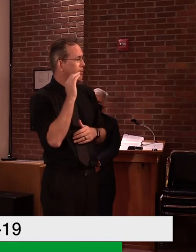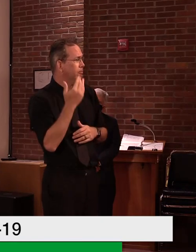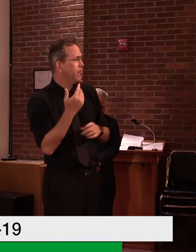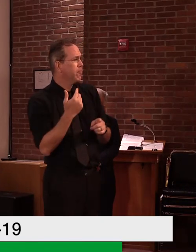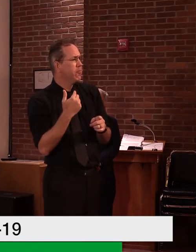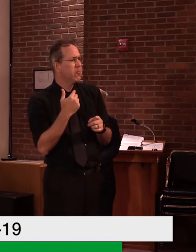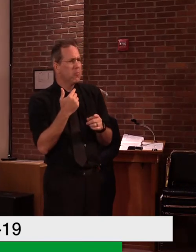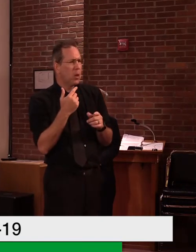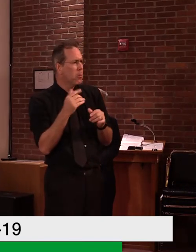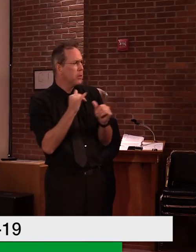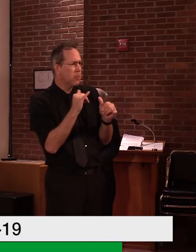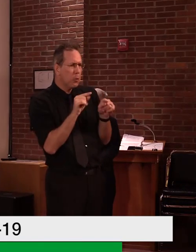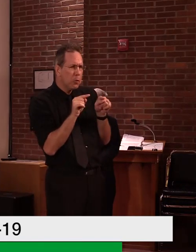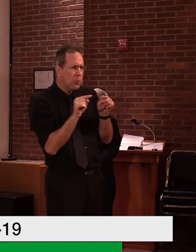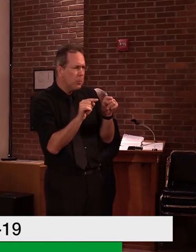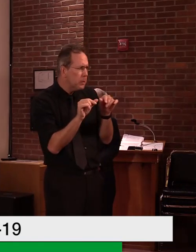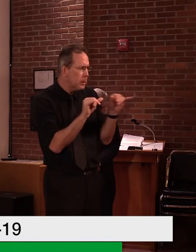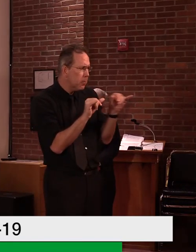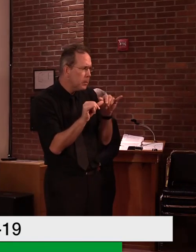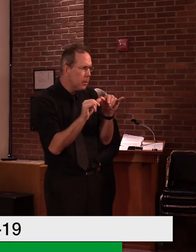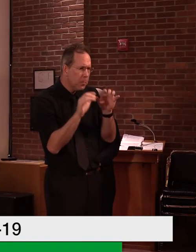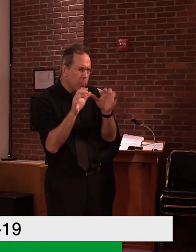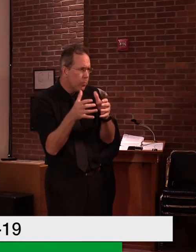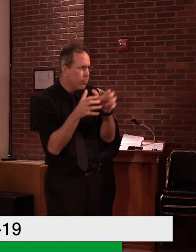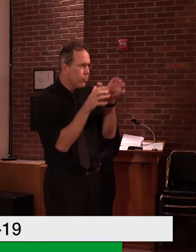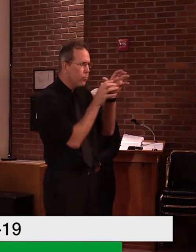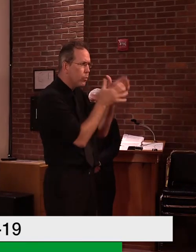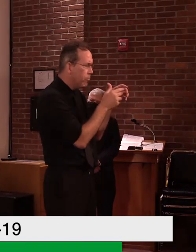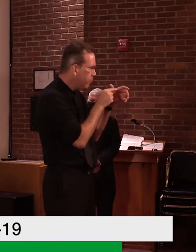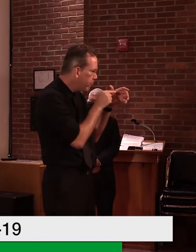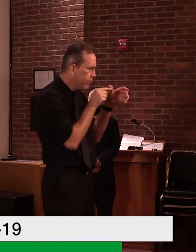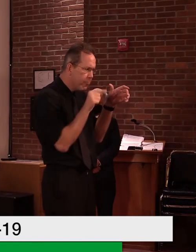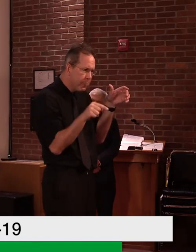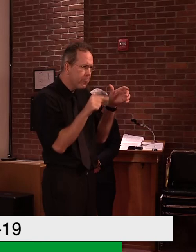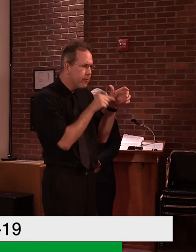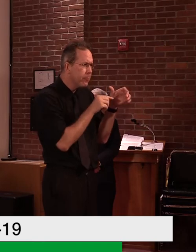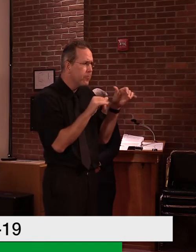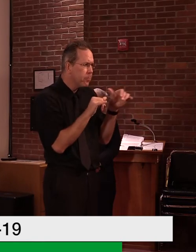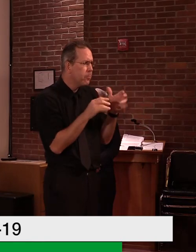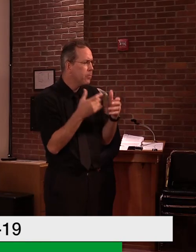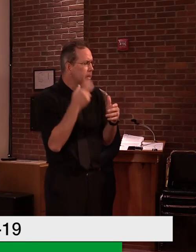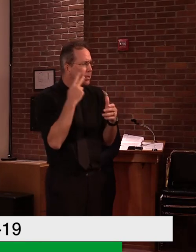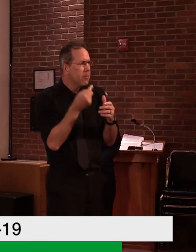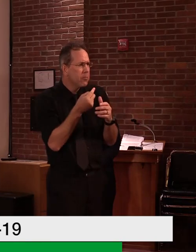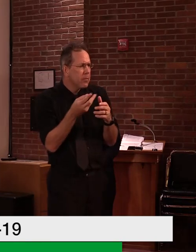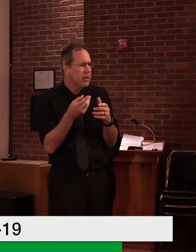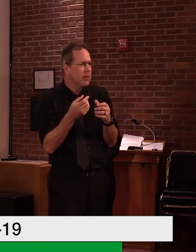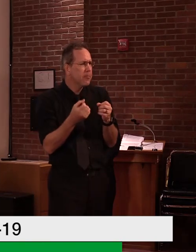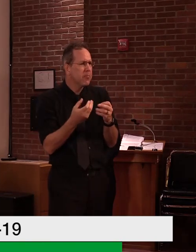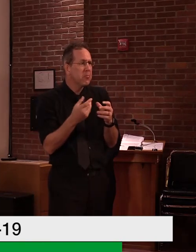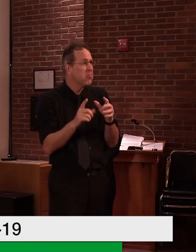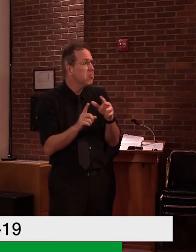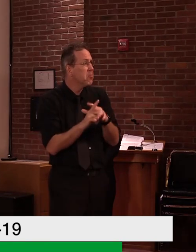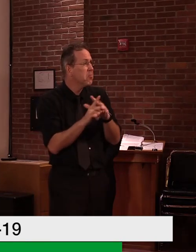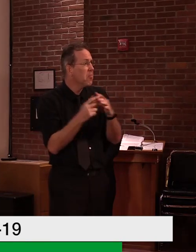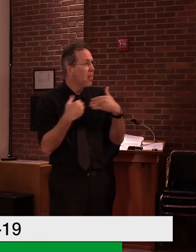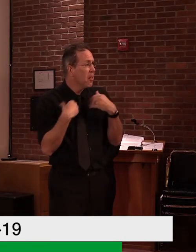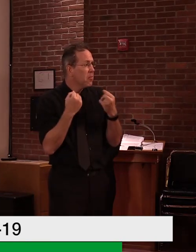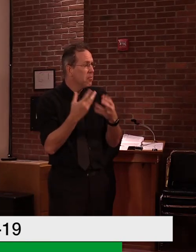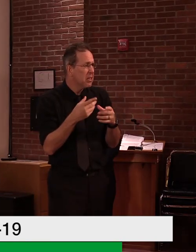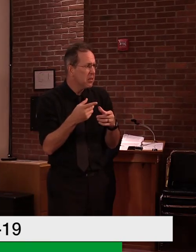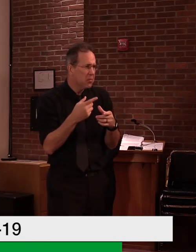population of people that we would not have anticipated would have uniformly had positive tests, who had positive tests, and